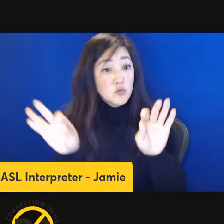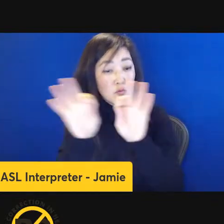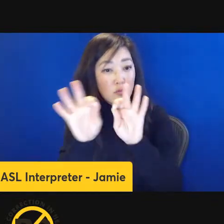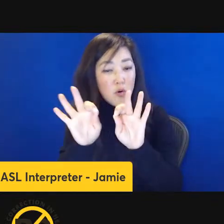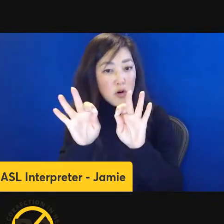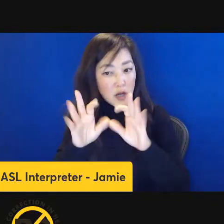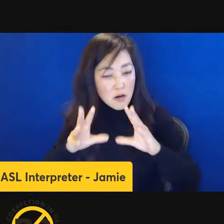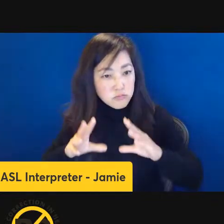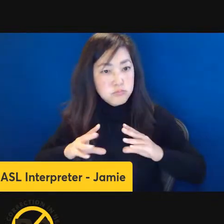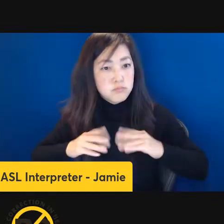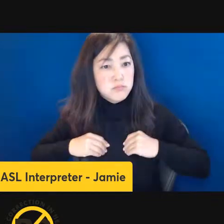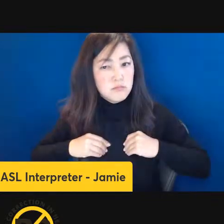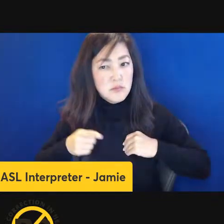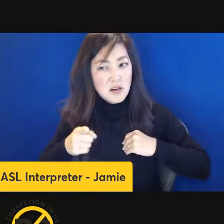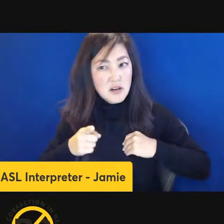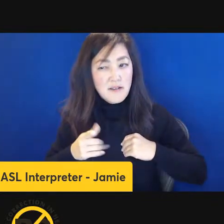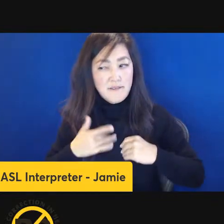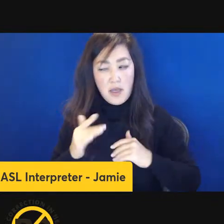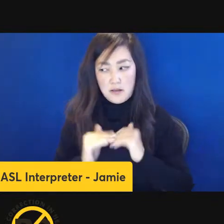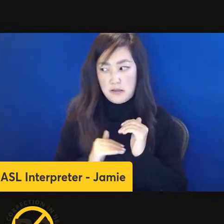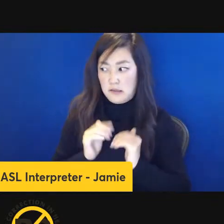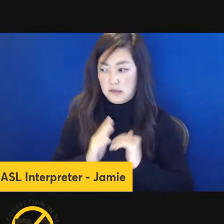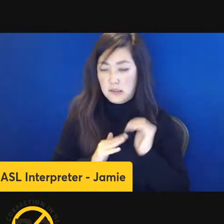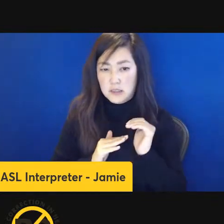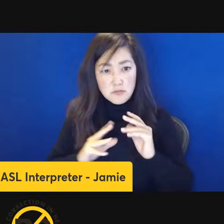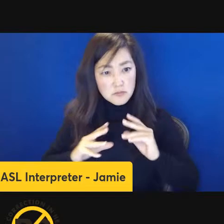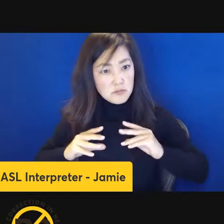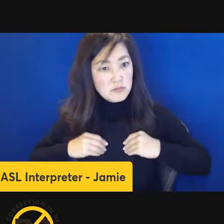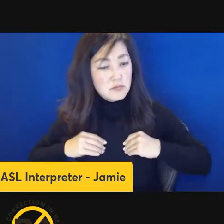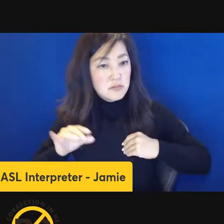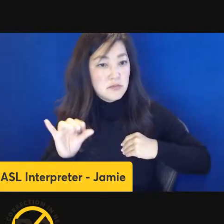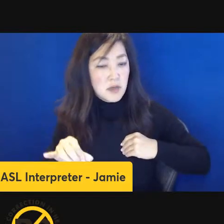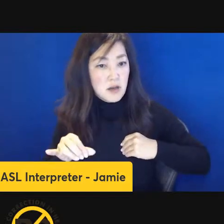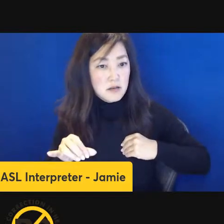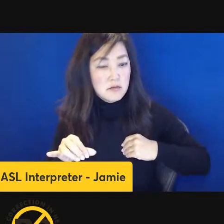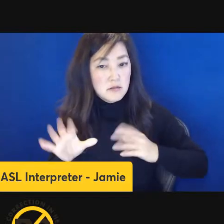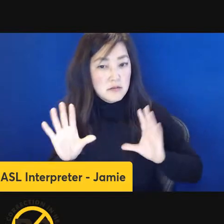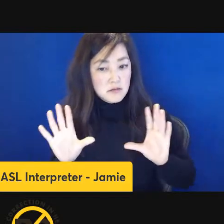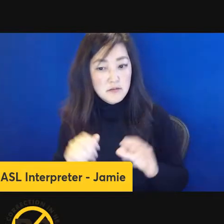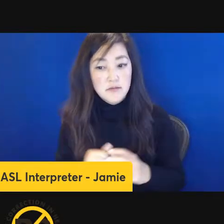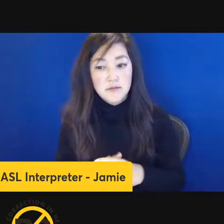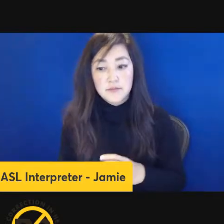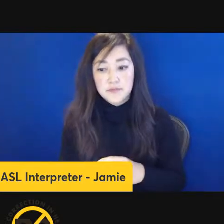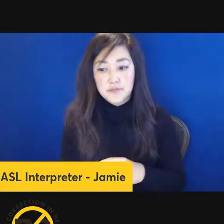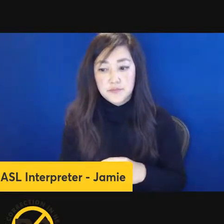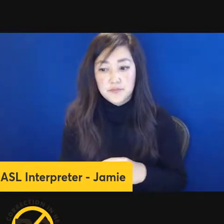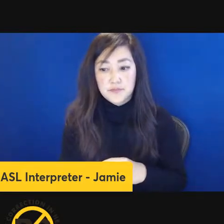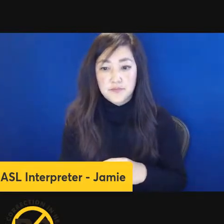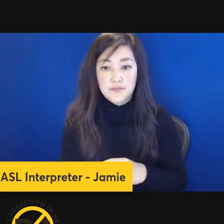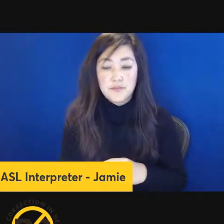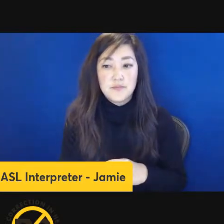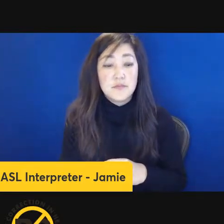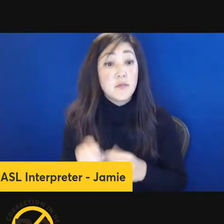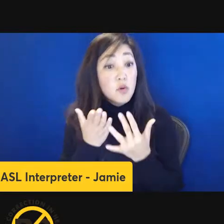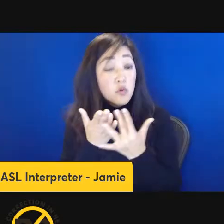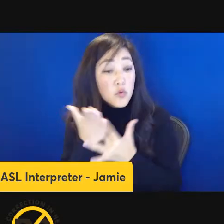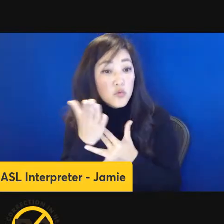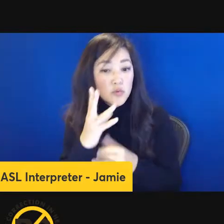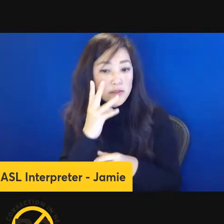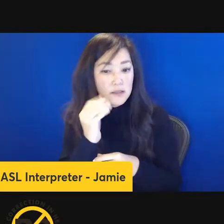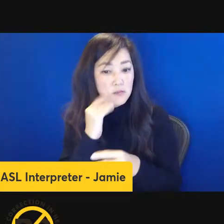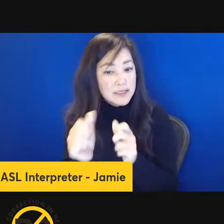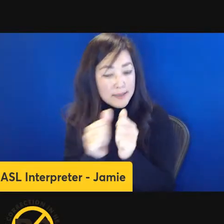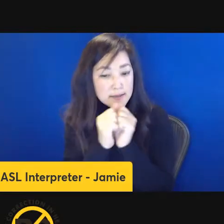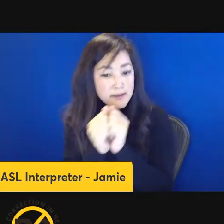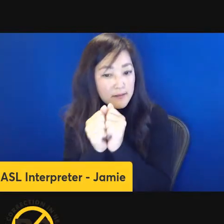the discomfort that is required to acknowledge these uncomfortable truths. And as we go through this experience together,